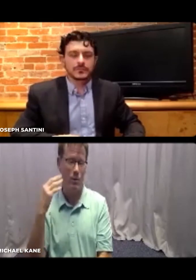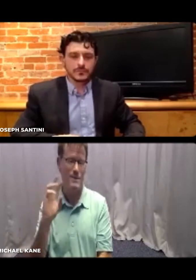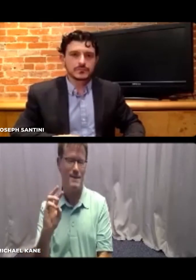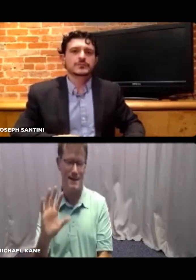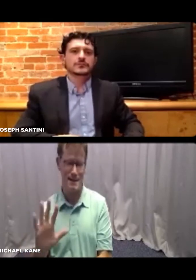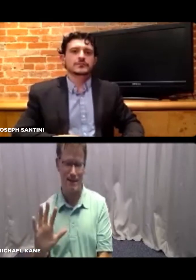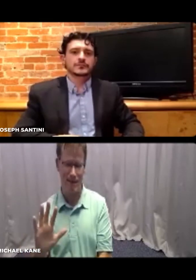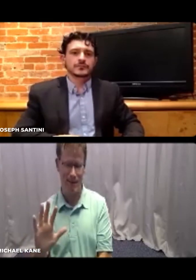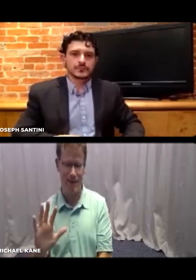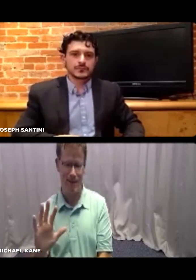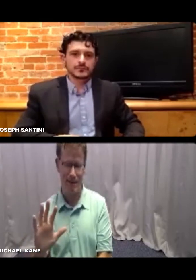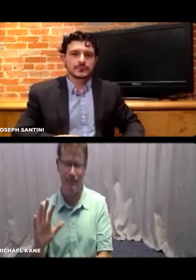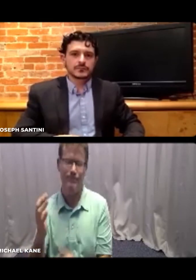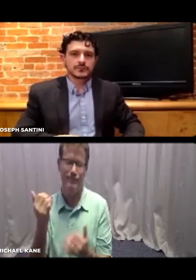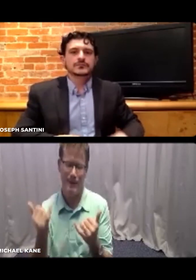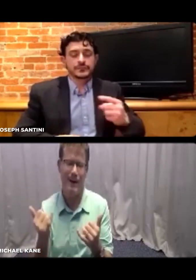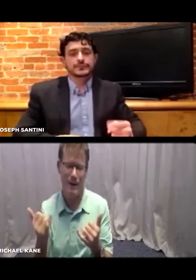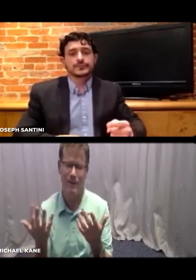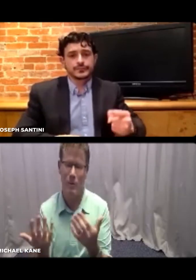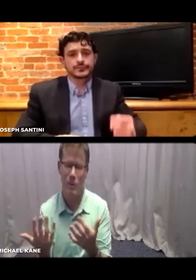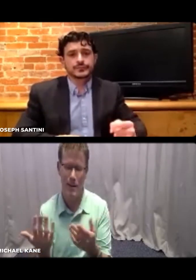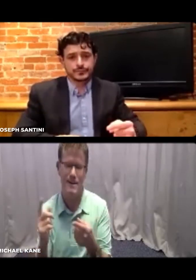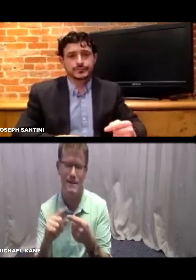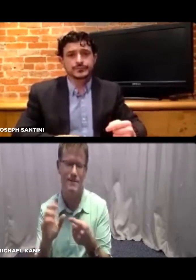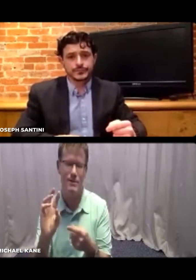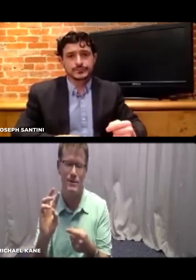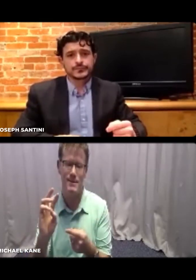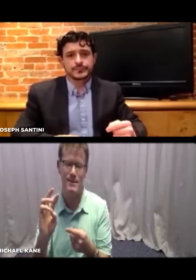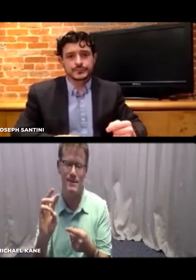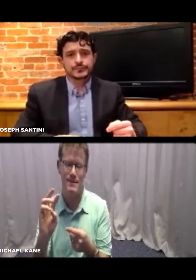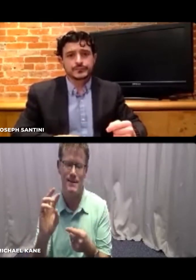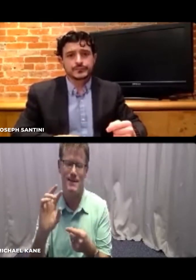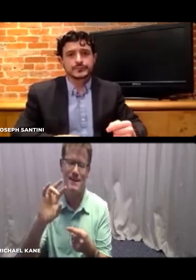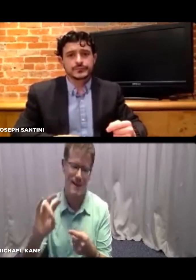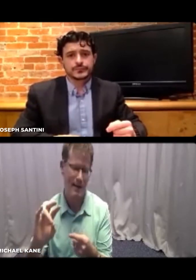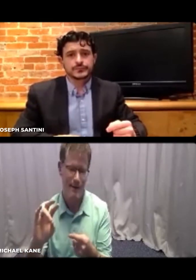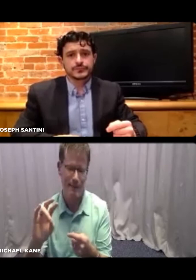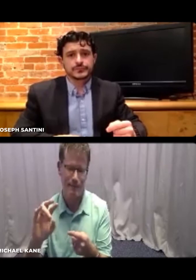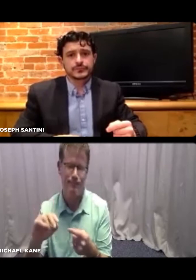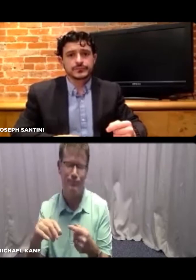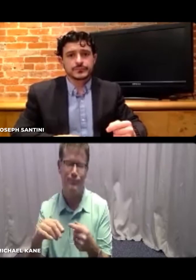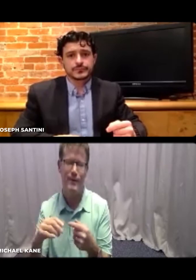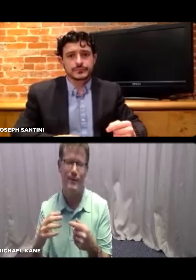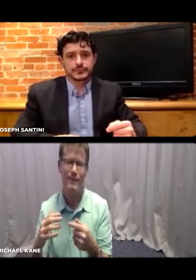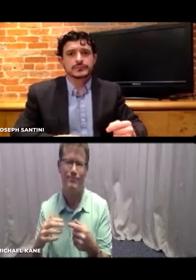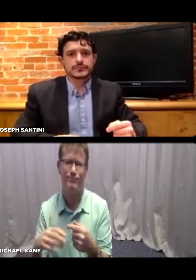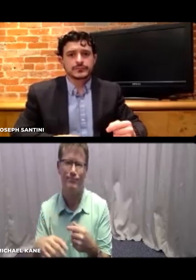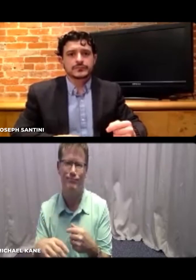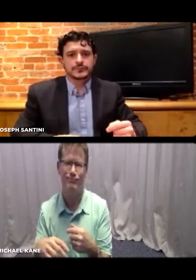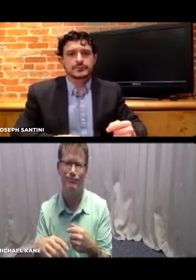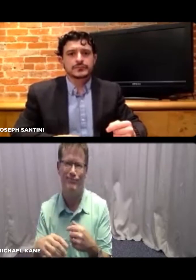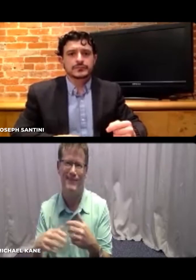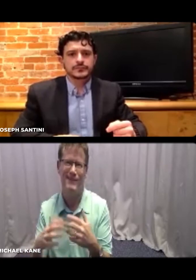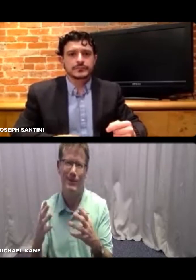but now they've raised it, and you have to wait until the age of 67 to receive it.